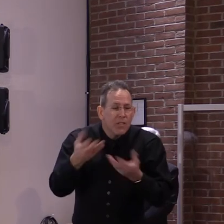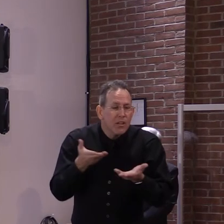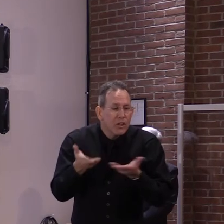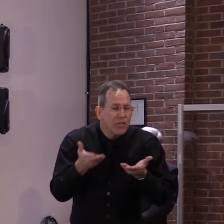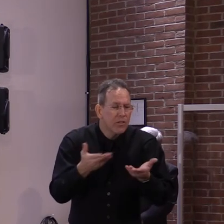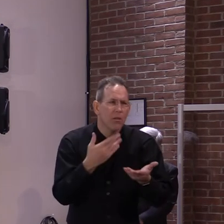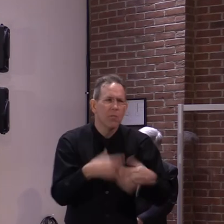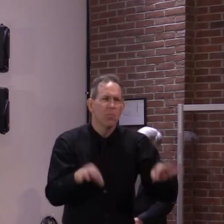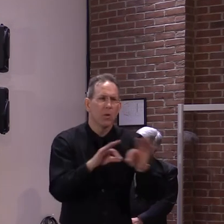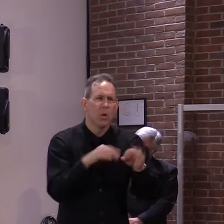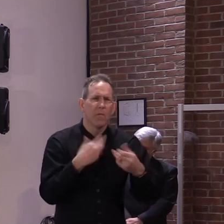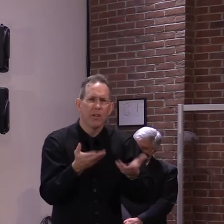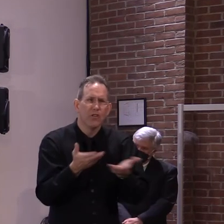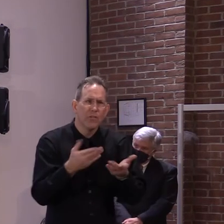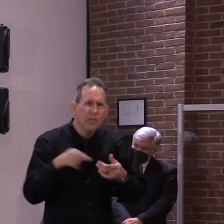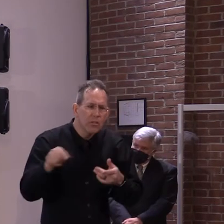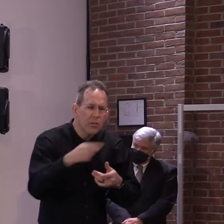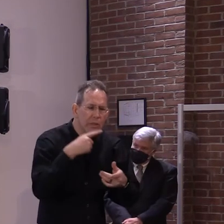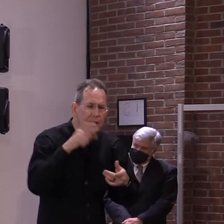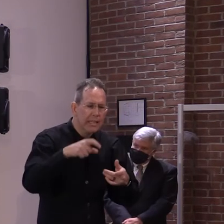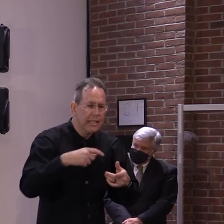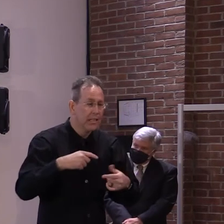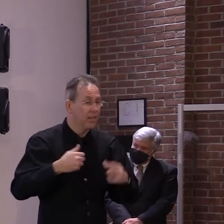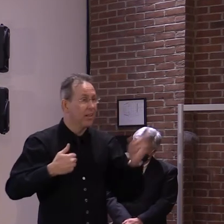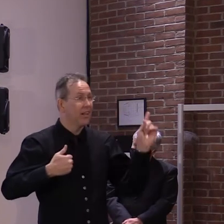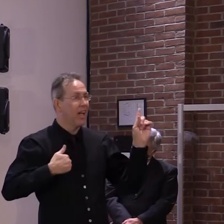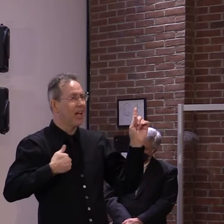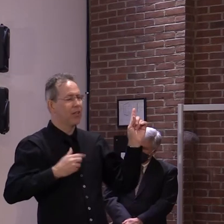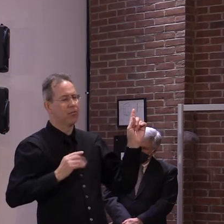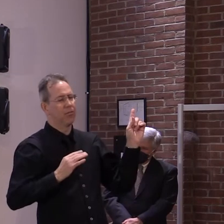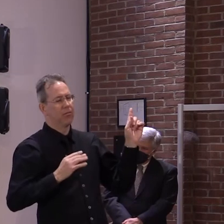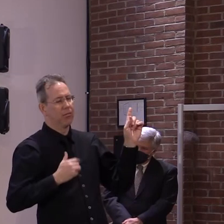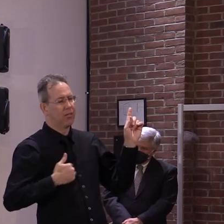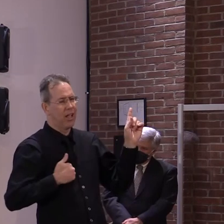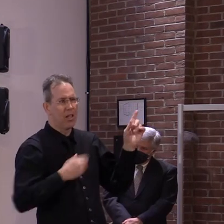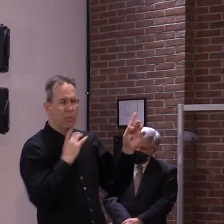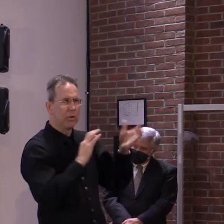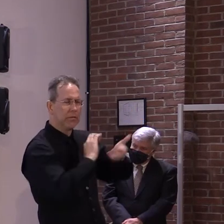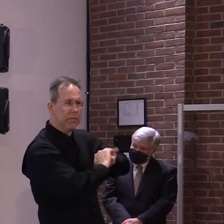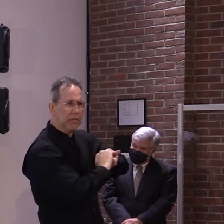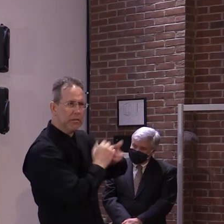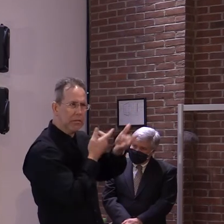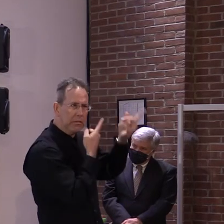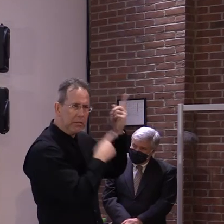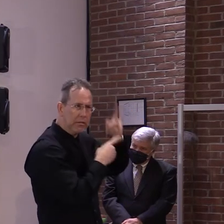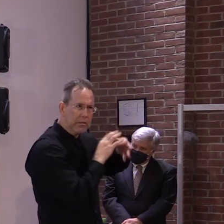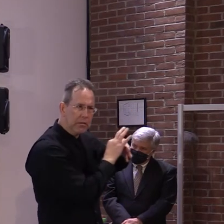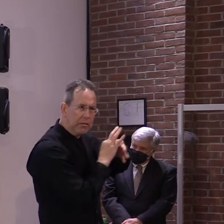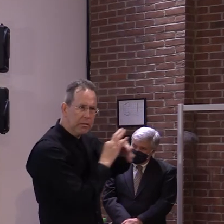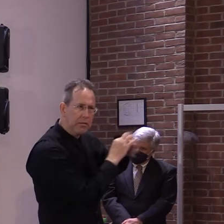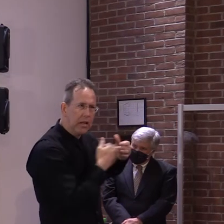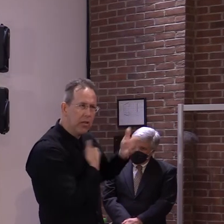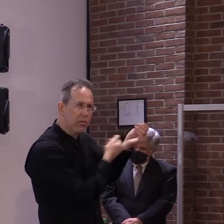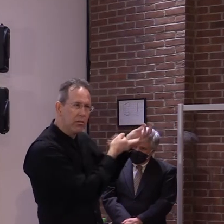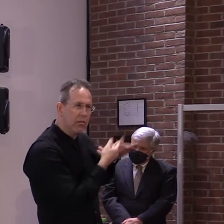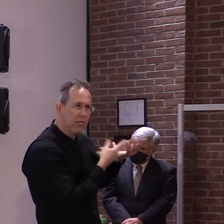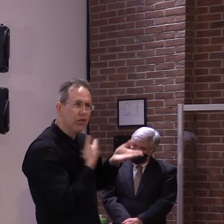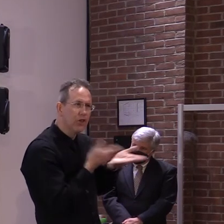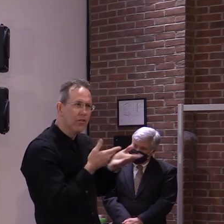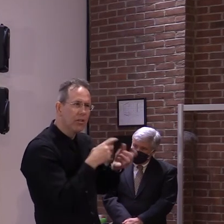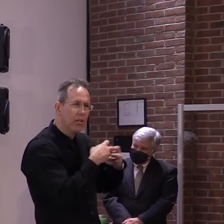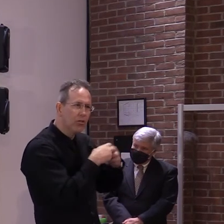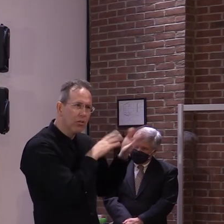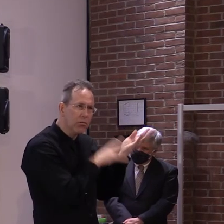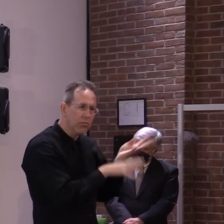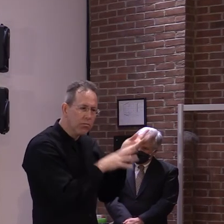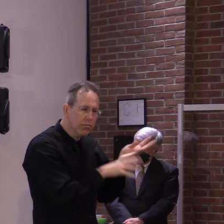us uh but from that meeting i i don't uh i just don't recall that we're involved in anything uh